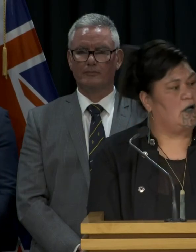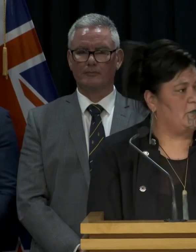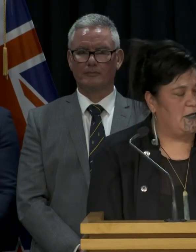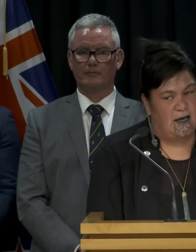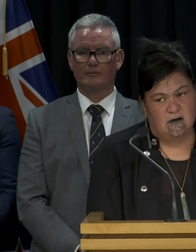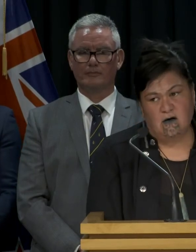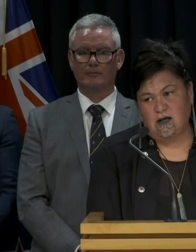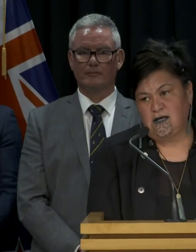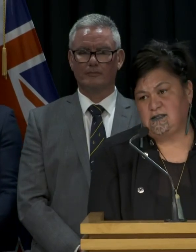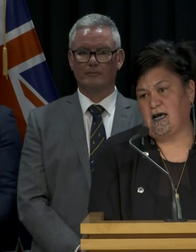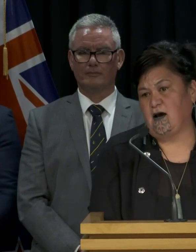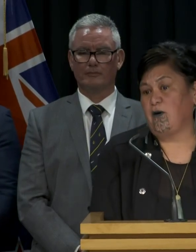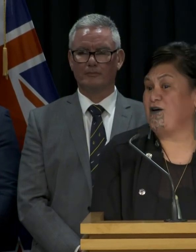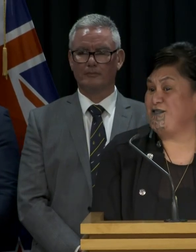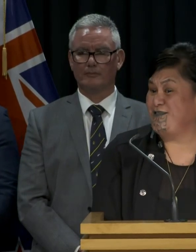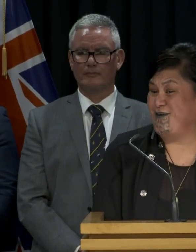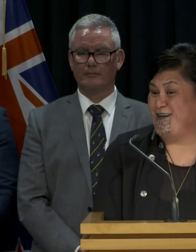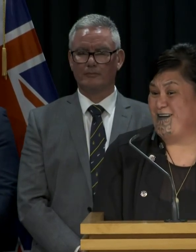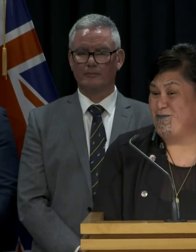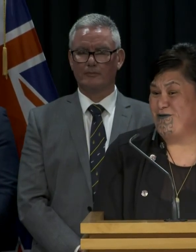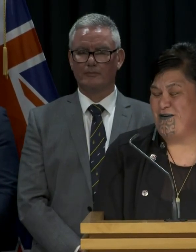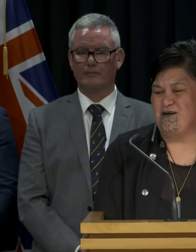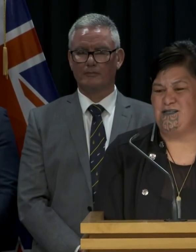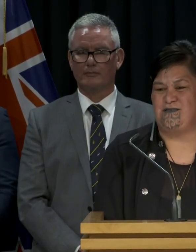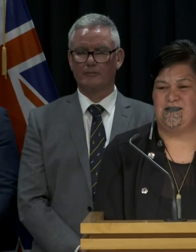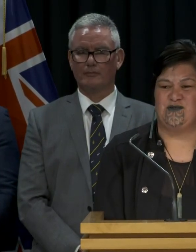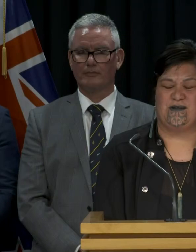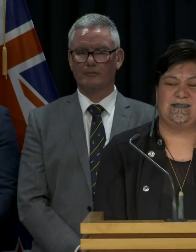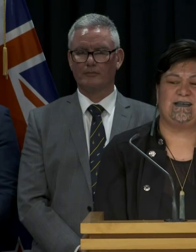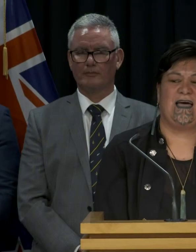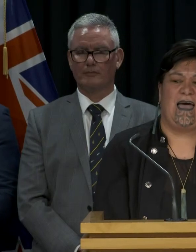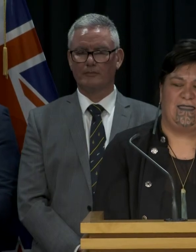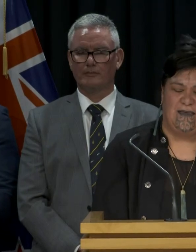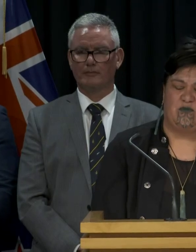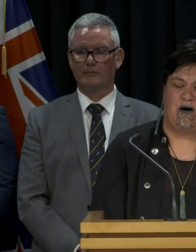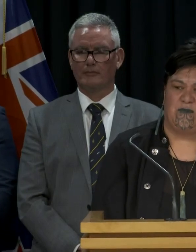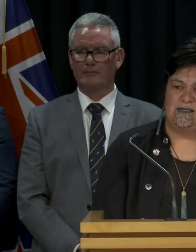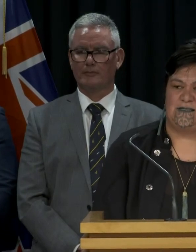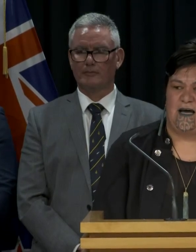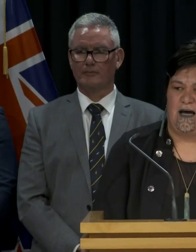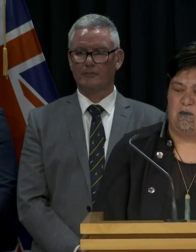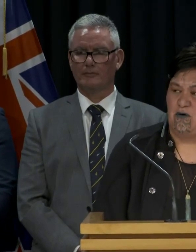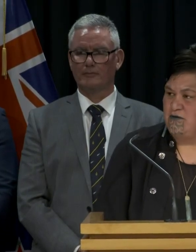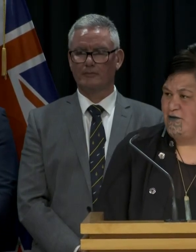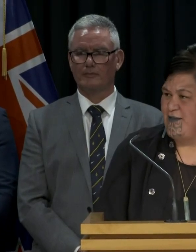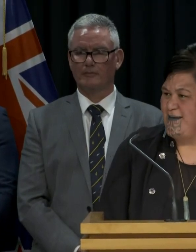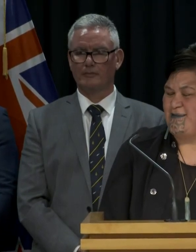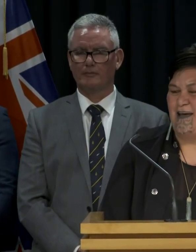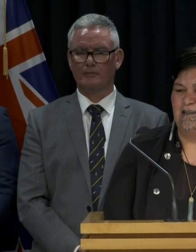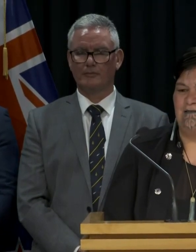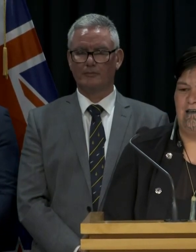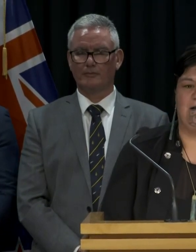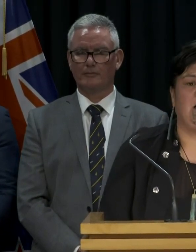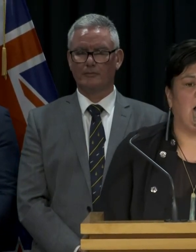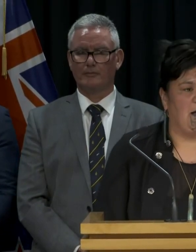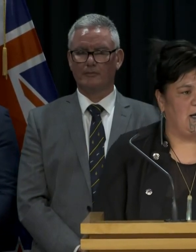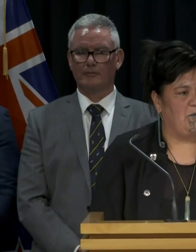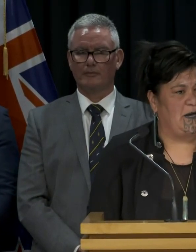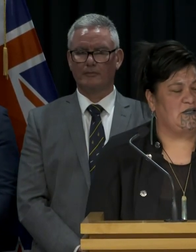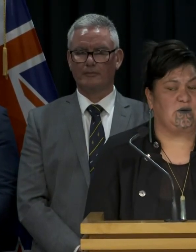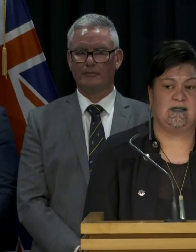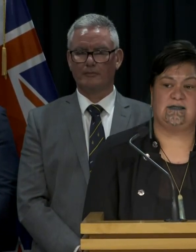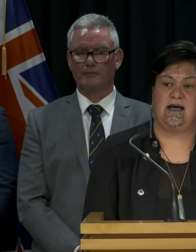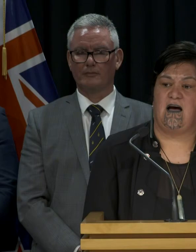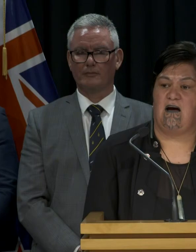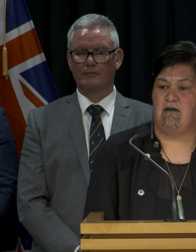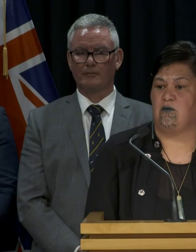blue? Oh, look, like many other colleagues, we identified a number of areas of interest, and then the Prime Minister pondered on that and then came